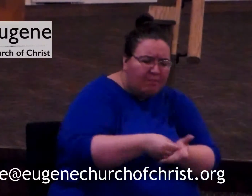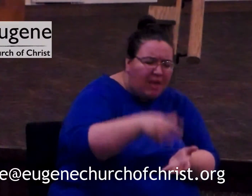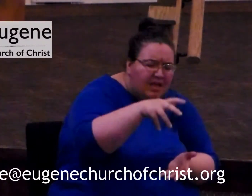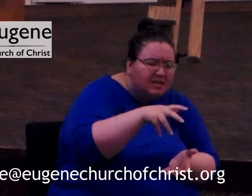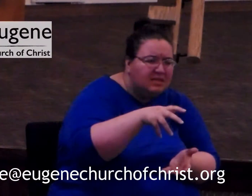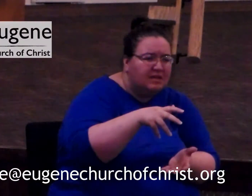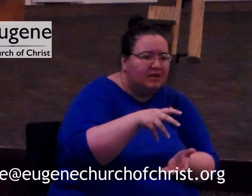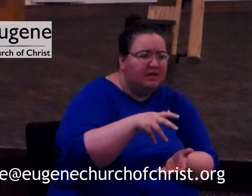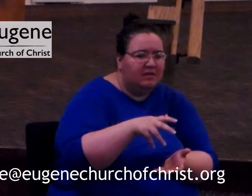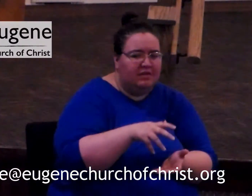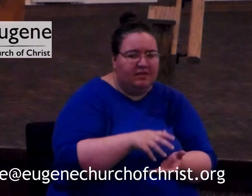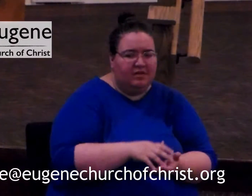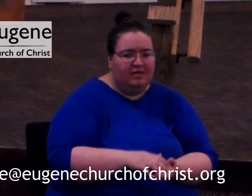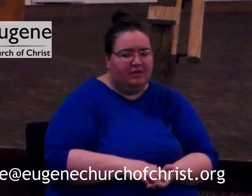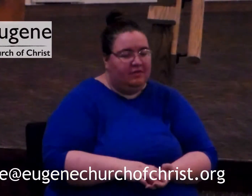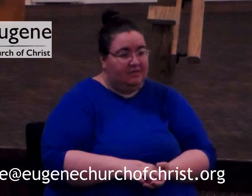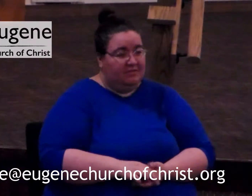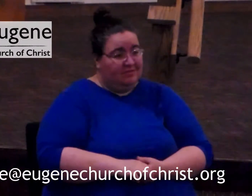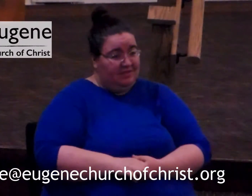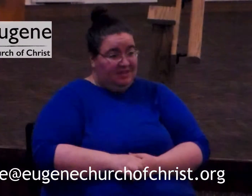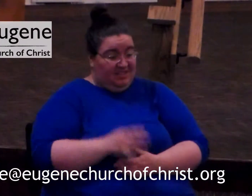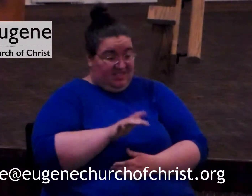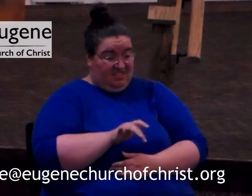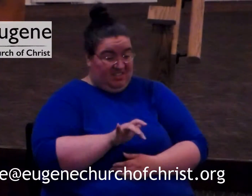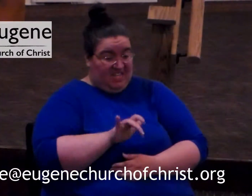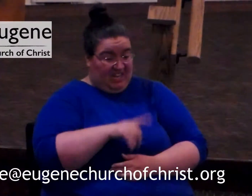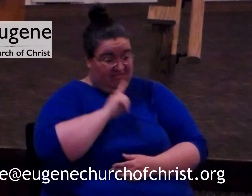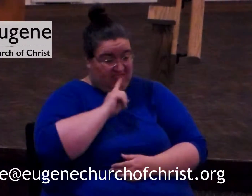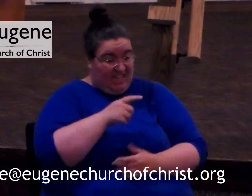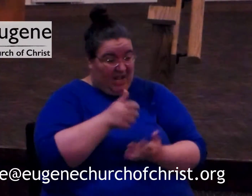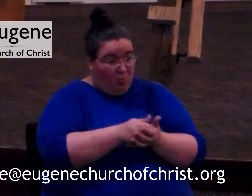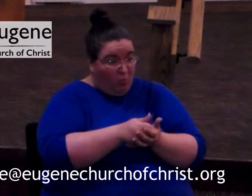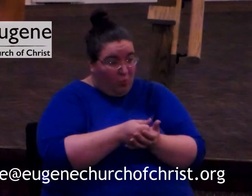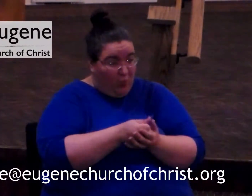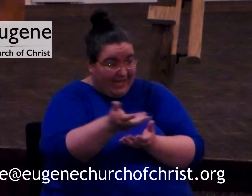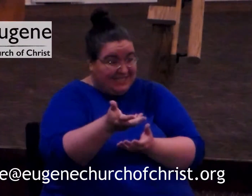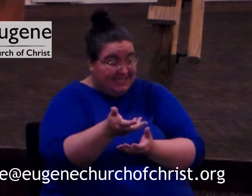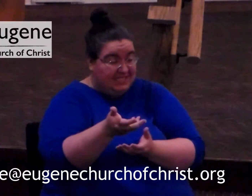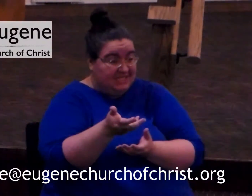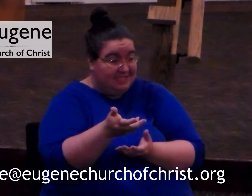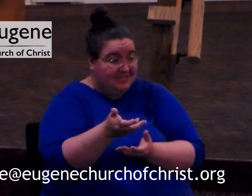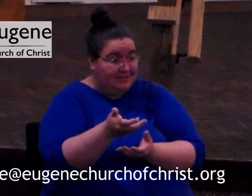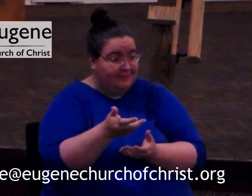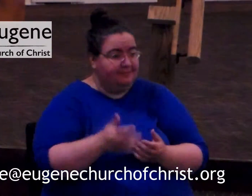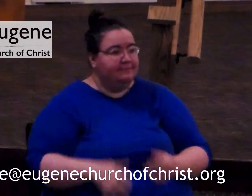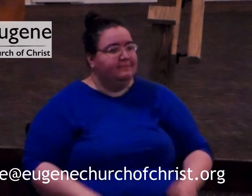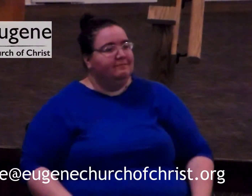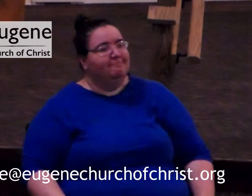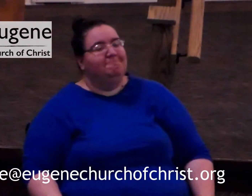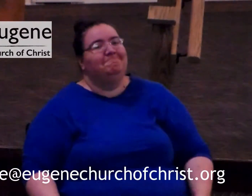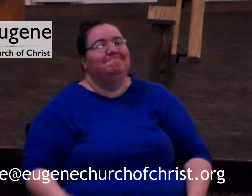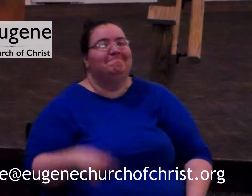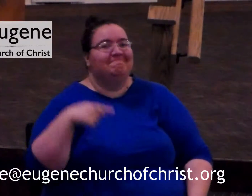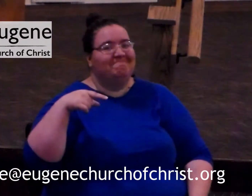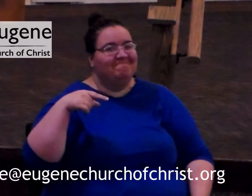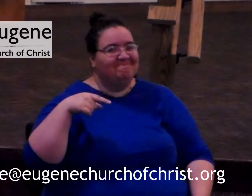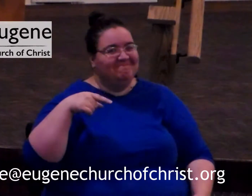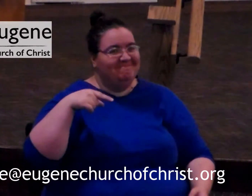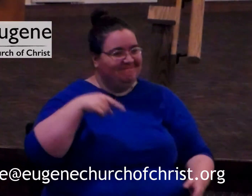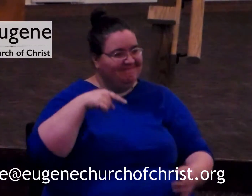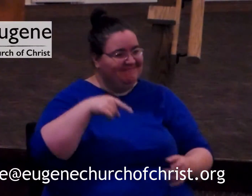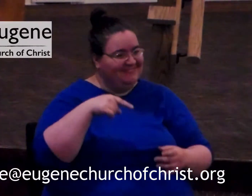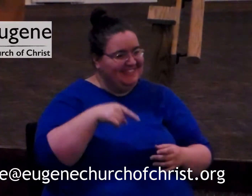Is this waste that we see going on? Now this is a Eugene sermon right here. Are we